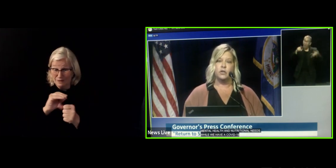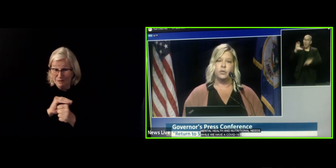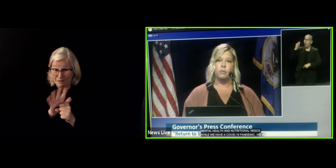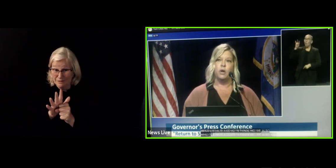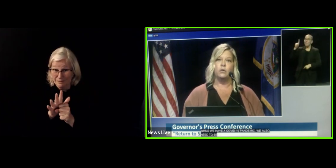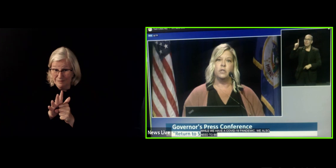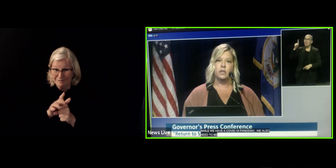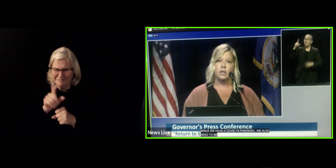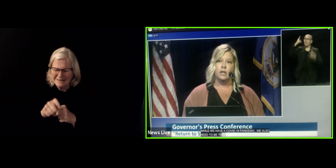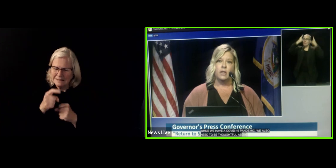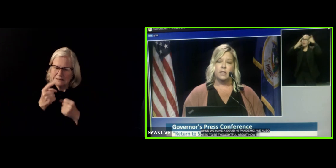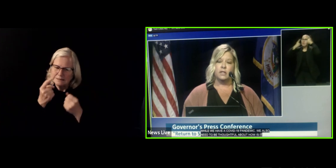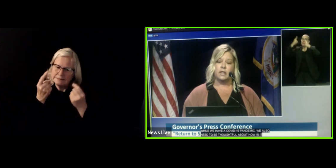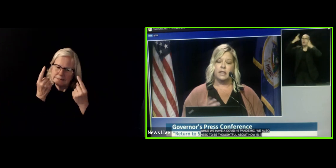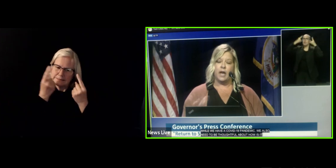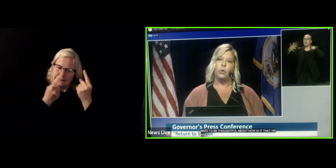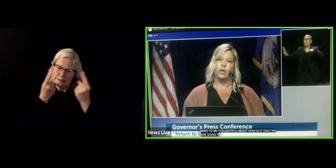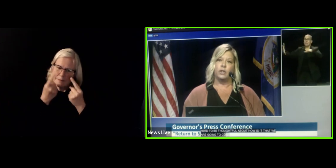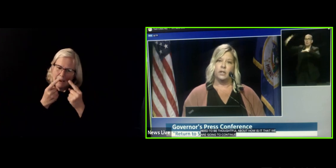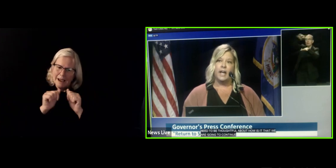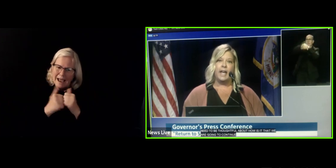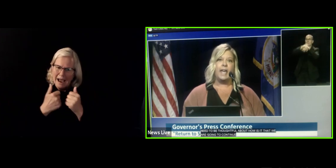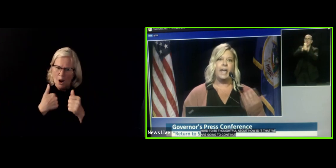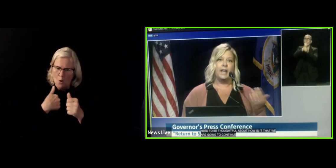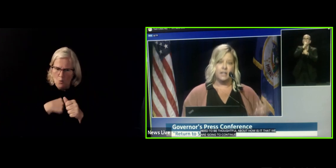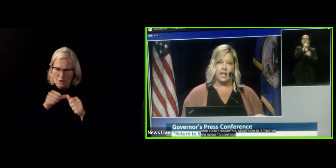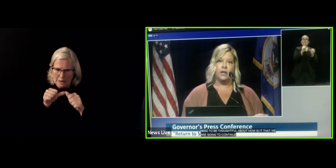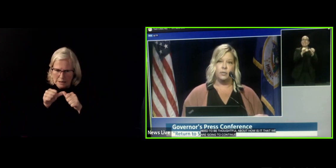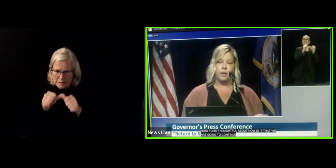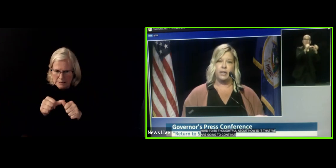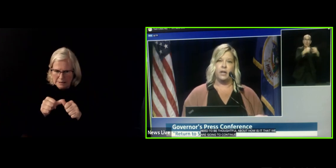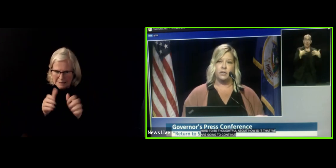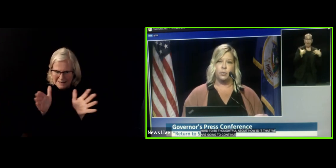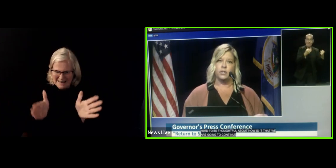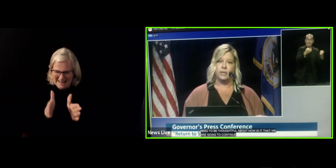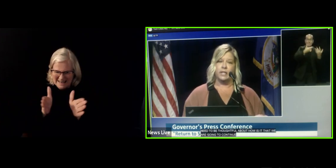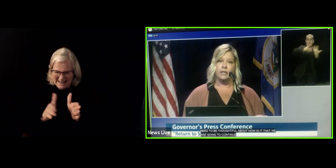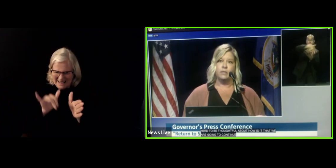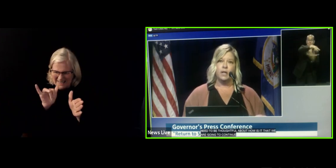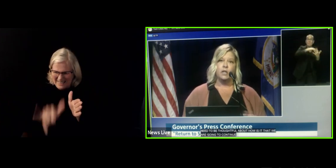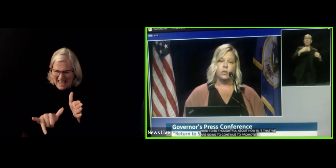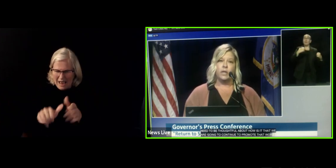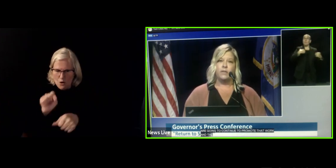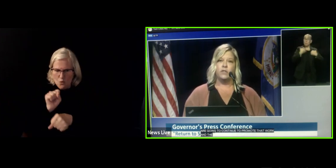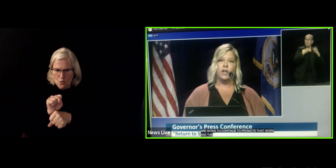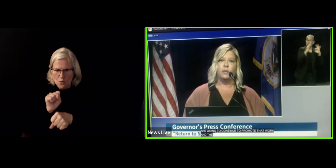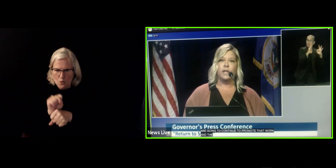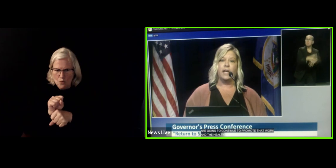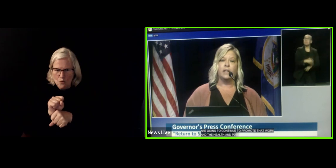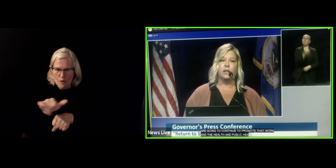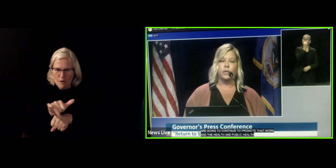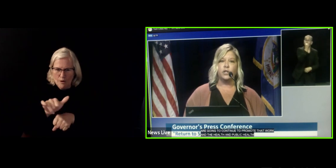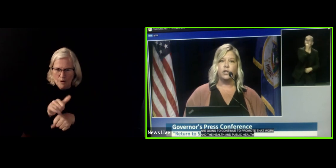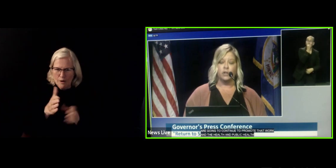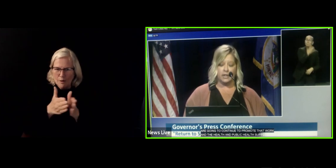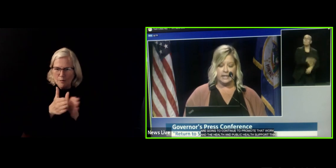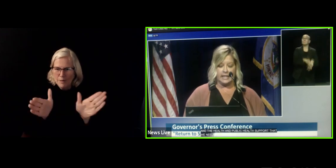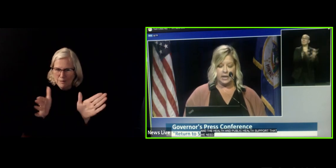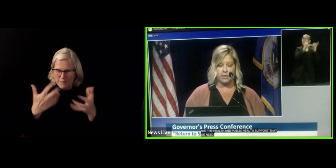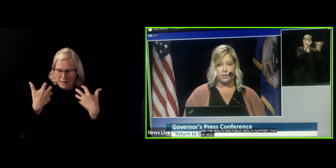continue to promote that work and the health and public health support that we need. So we have developed a